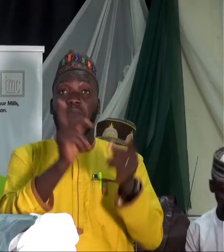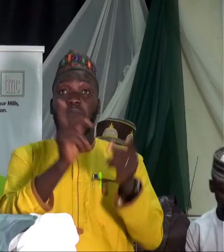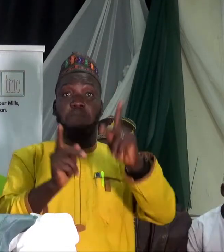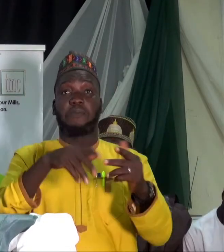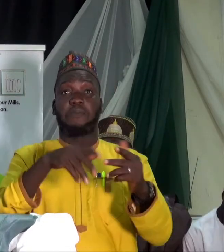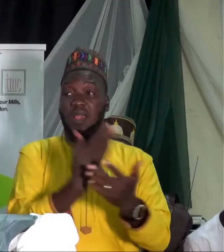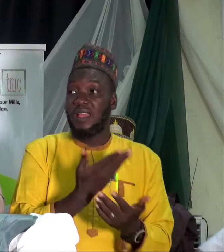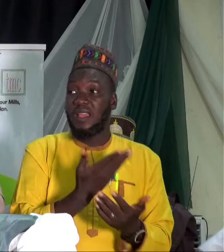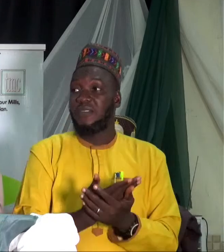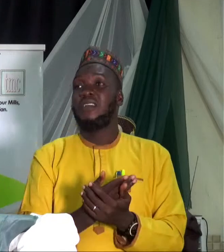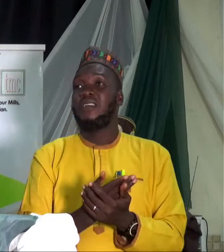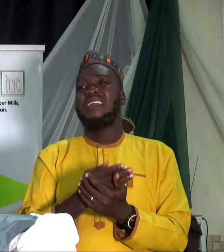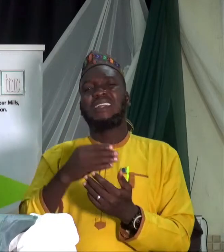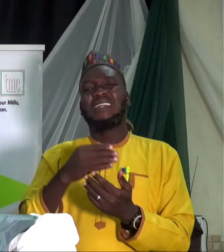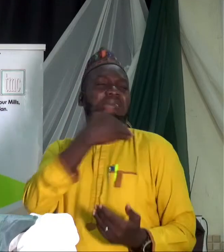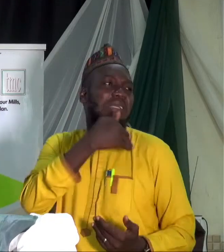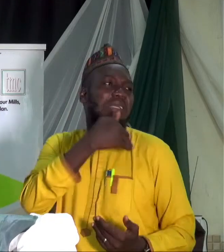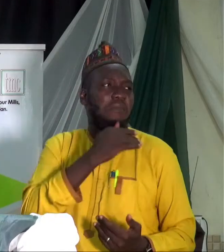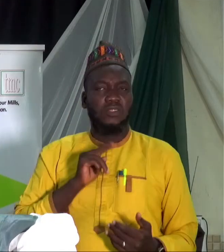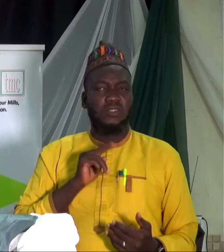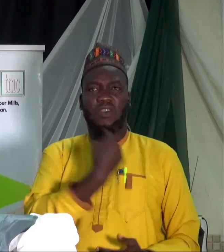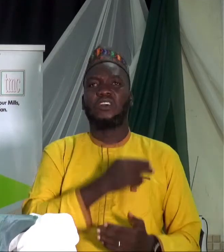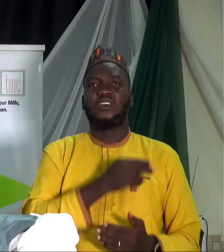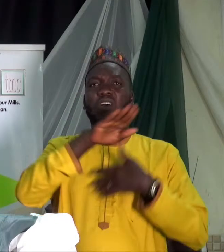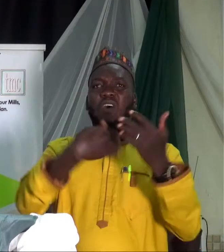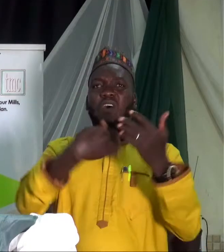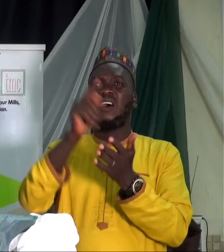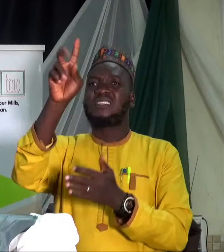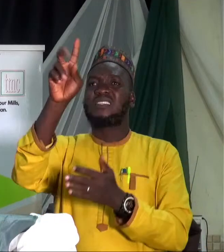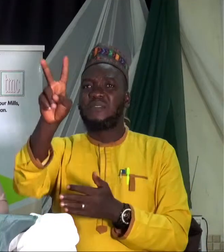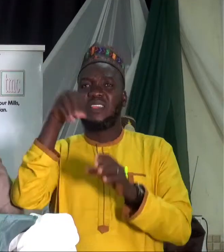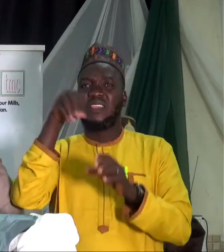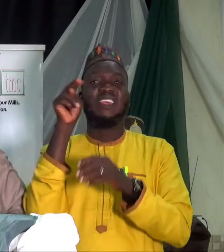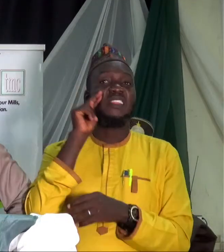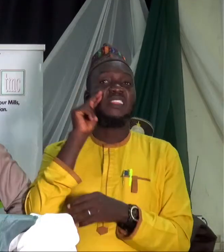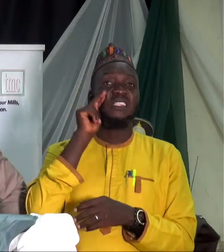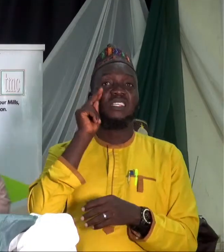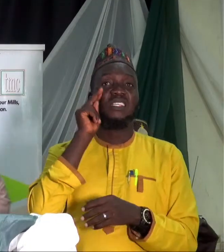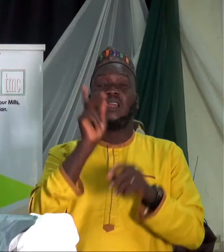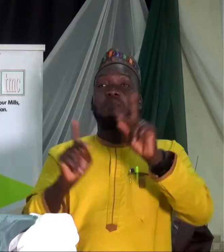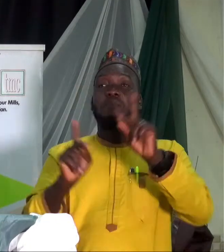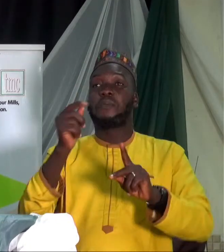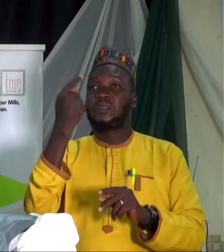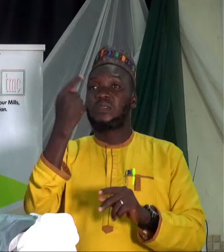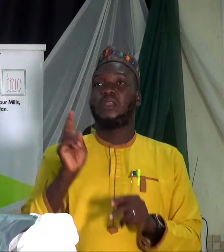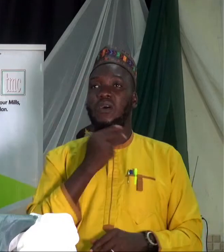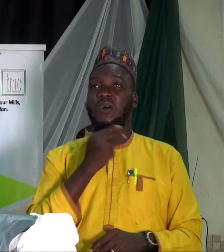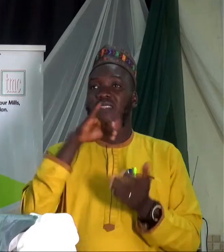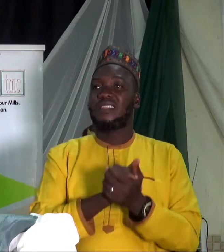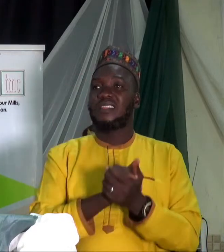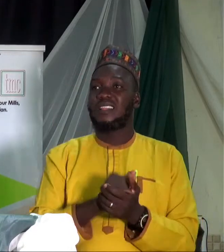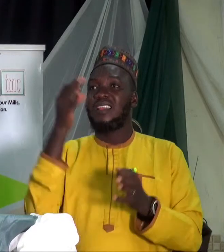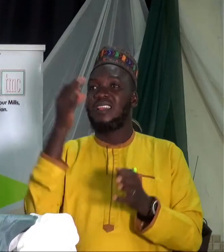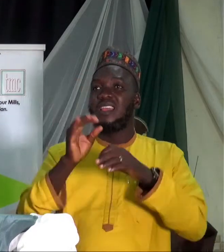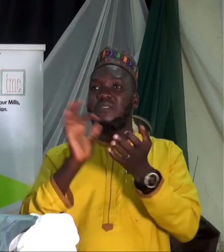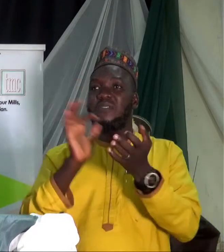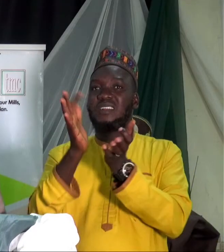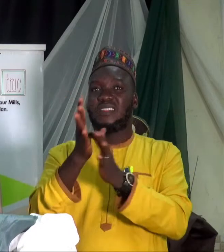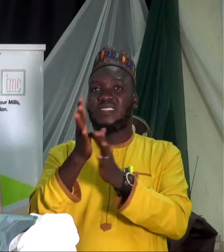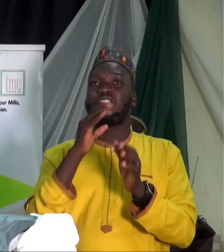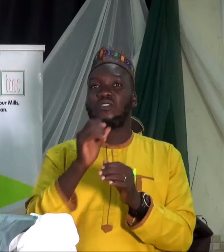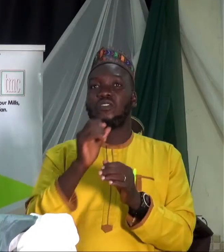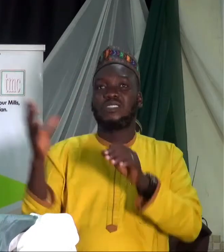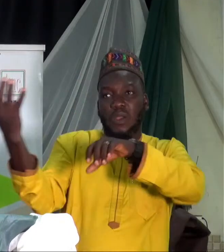won ma wa leti wipe gbogbo television ti nbe Nigeria lawon eyan ti wi fun wa wipe ti Christian o ba wole president ogun